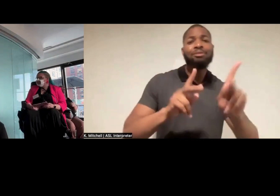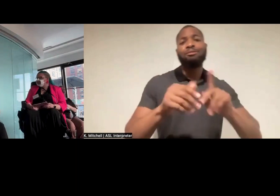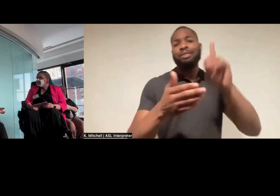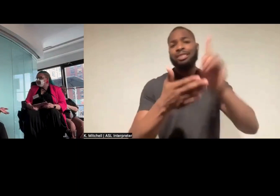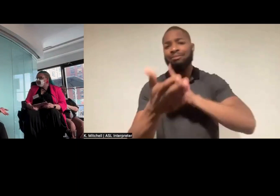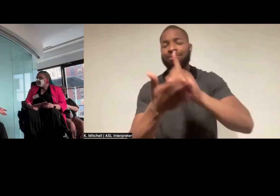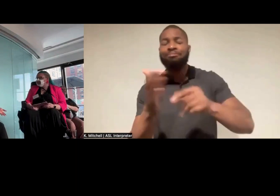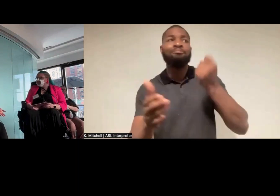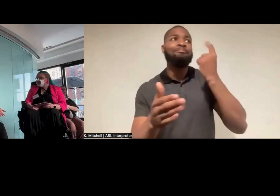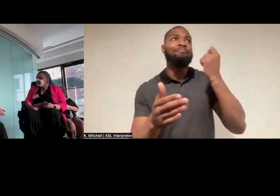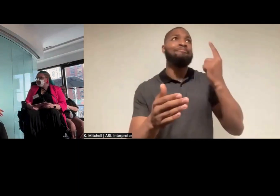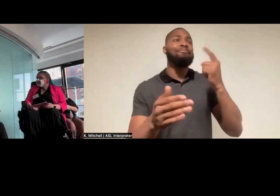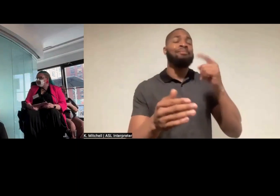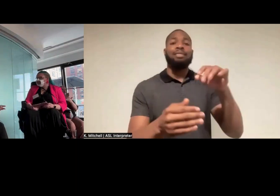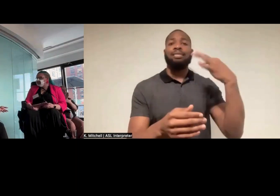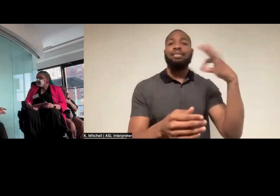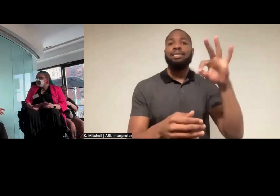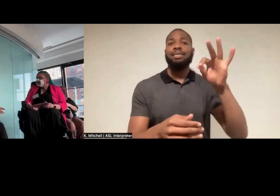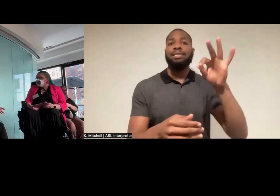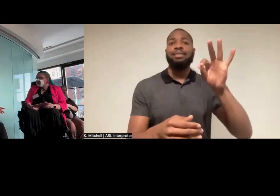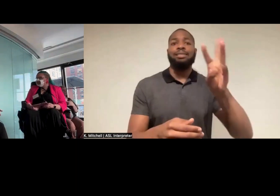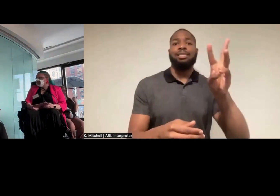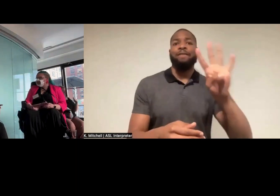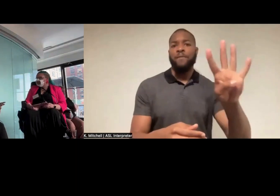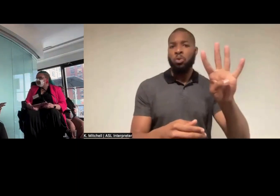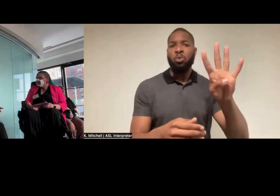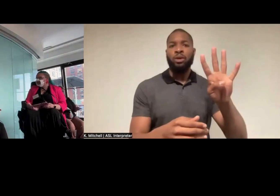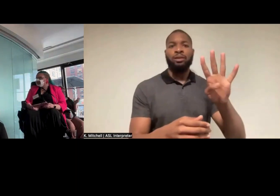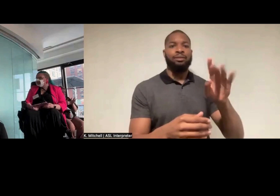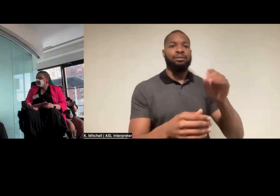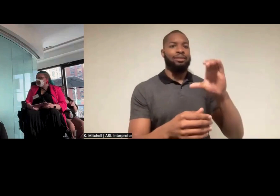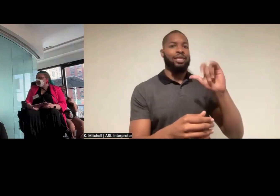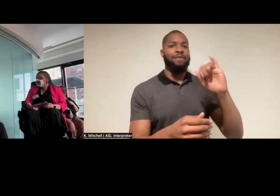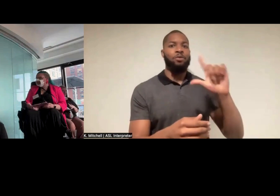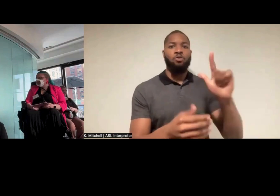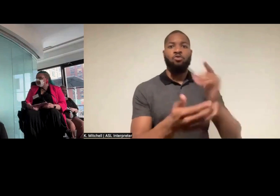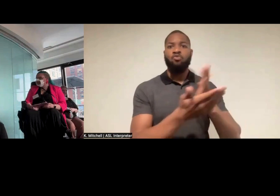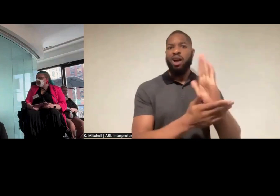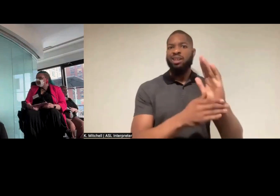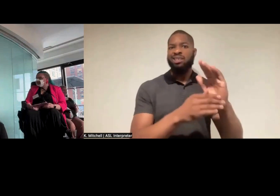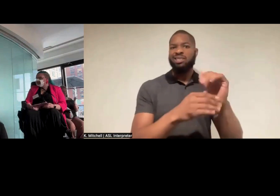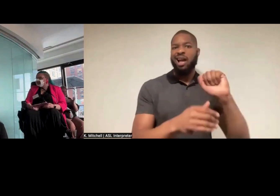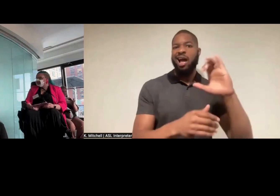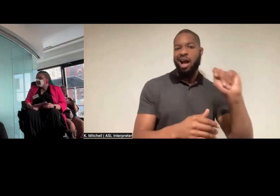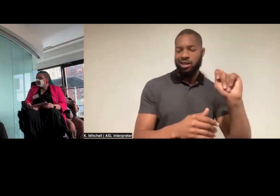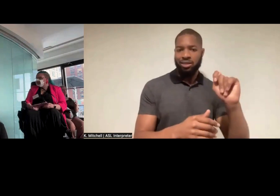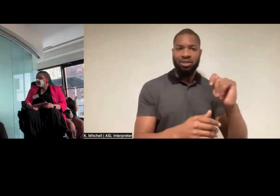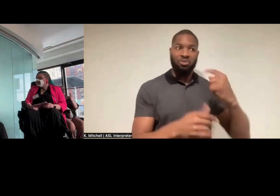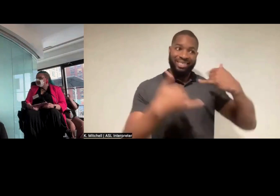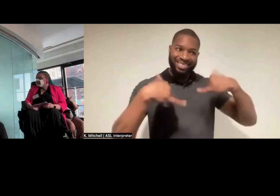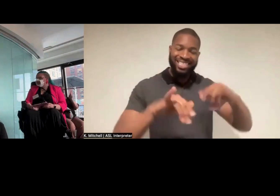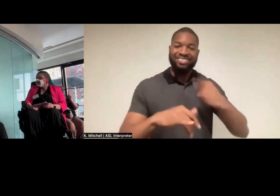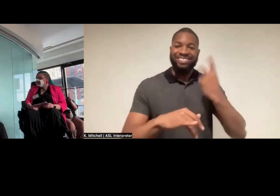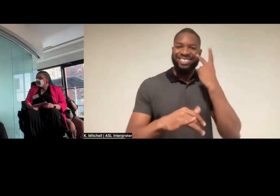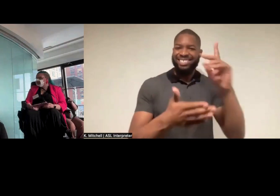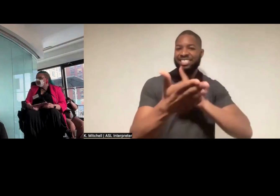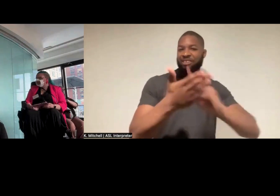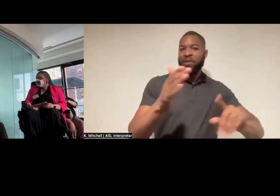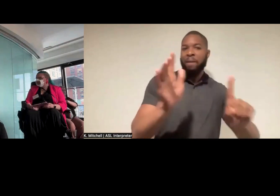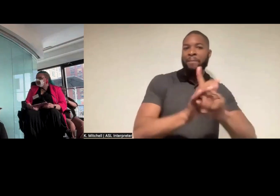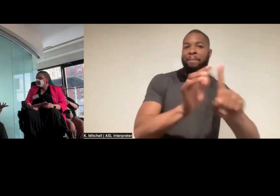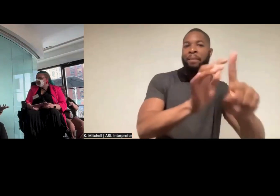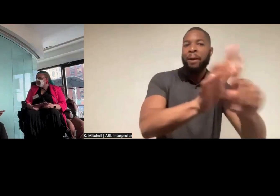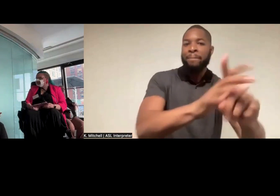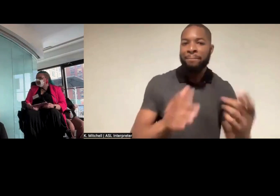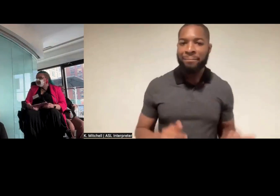Rights Act. We still see racism, and we still see sexism, and we still see discrimination against national origin today. When we think about the ADA,